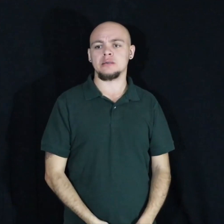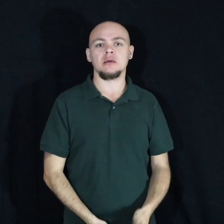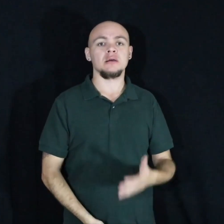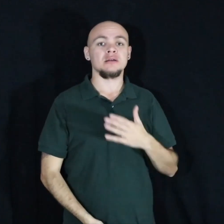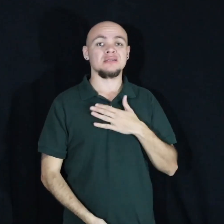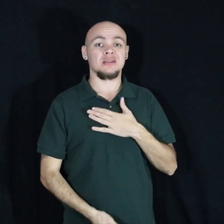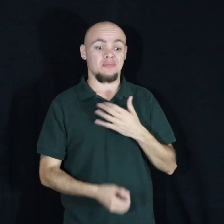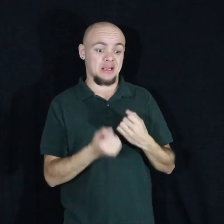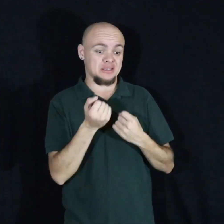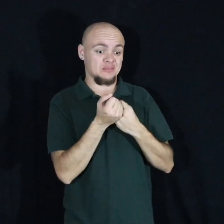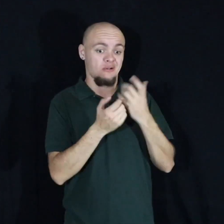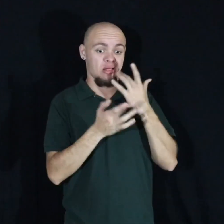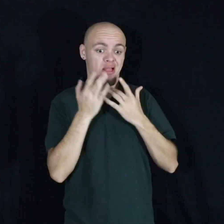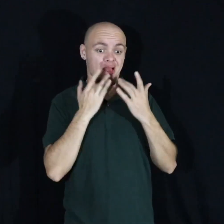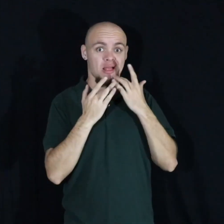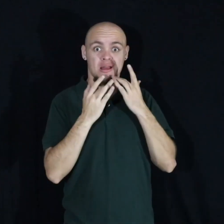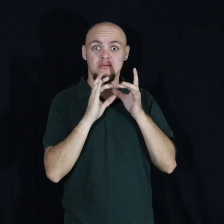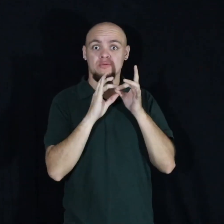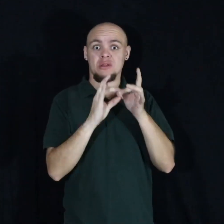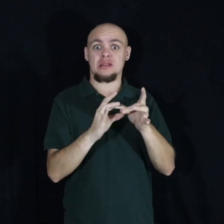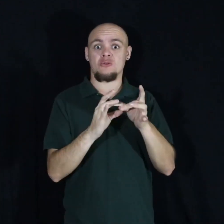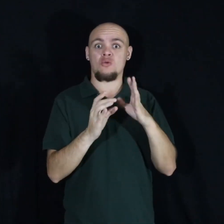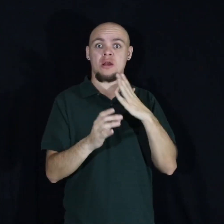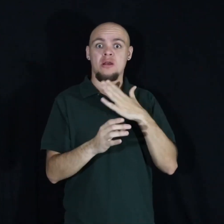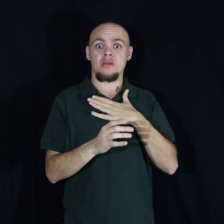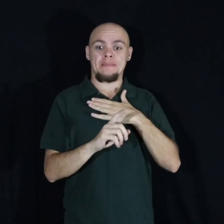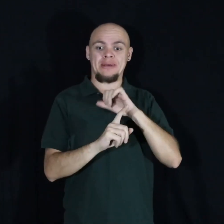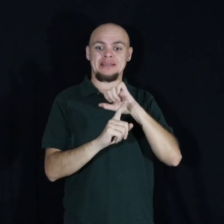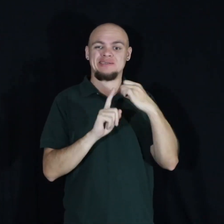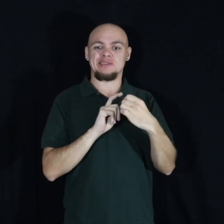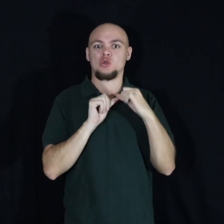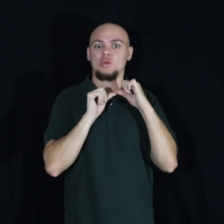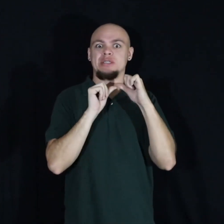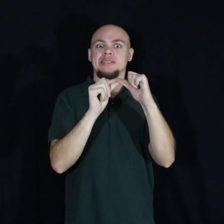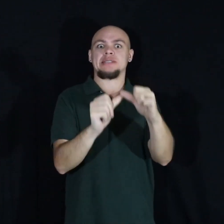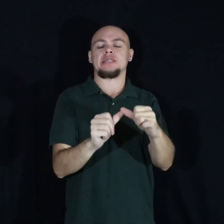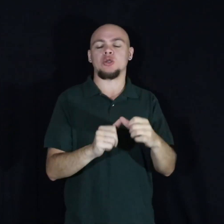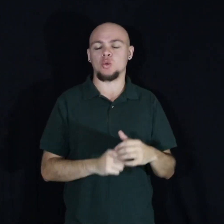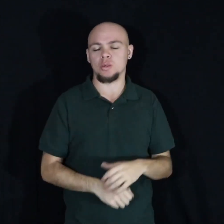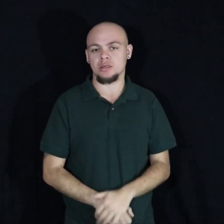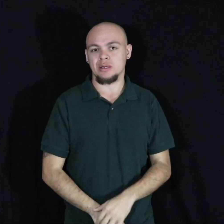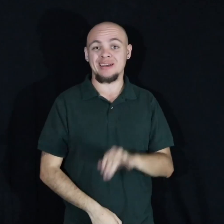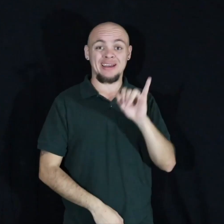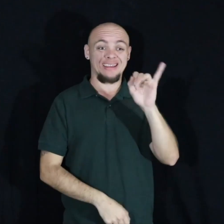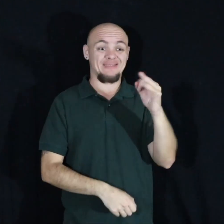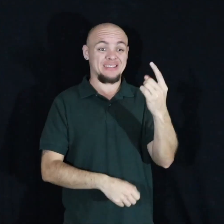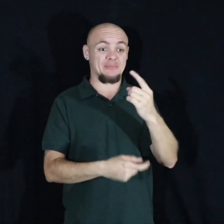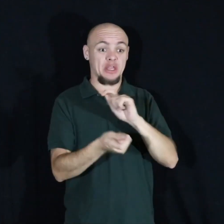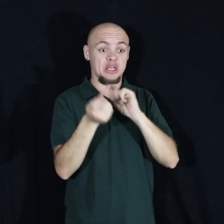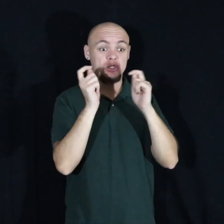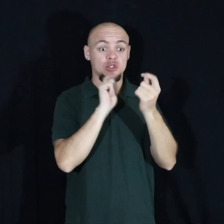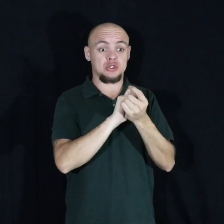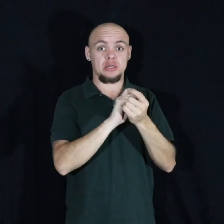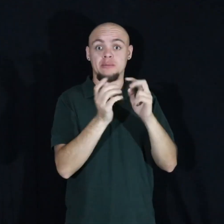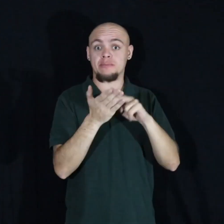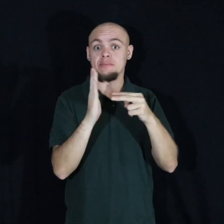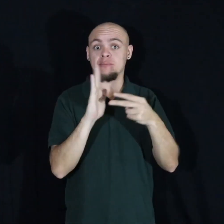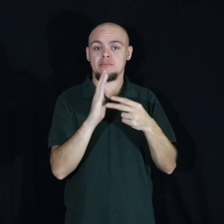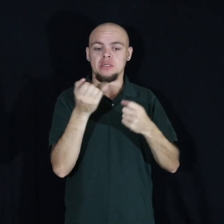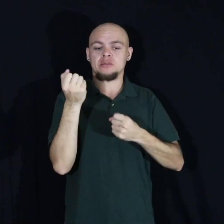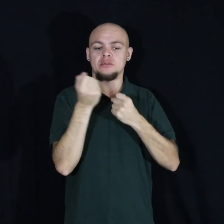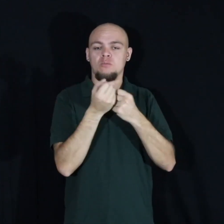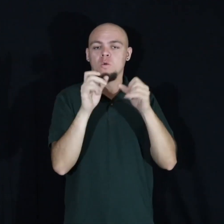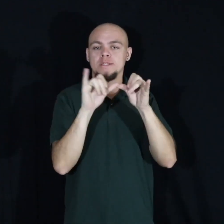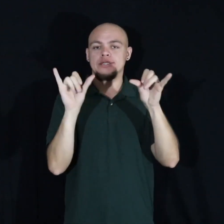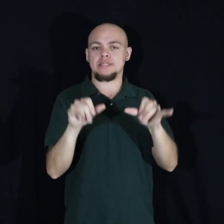of support and safety directly correlated with my circumstances, and I knew if things were going to change, I needed the right support